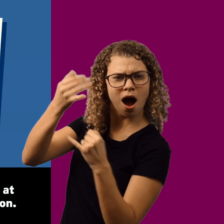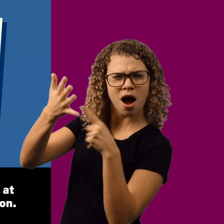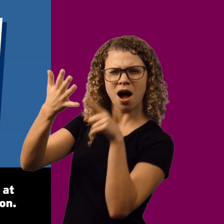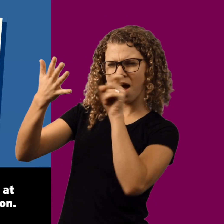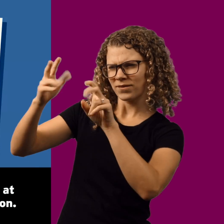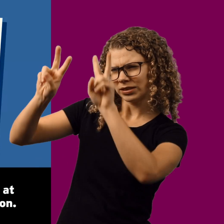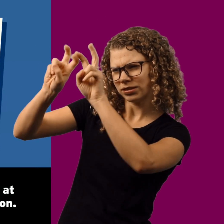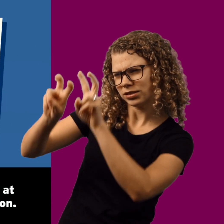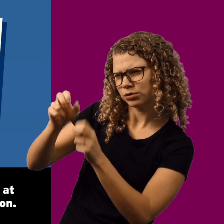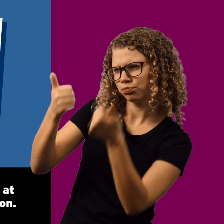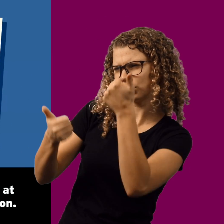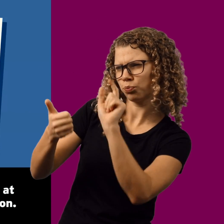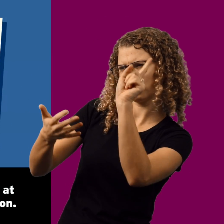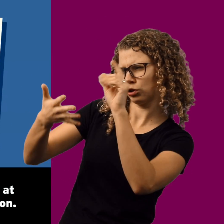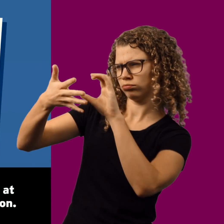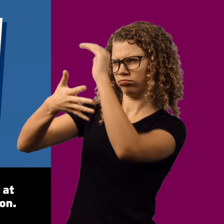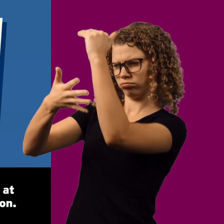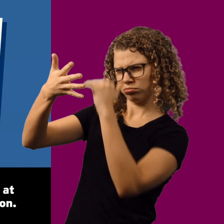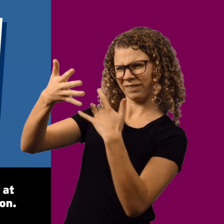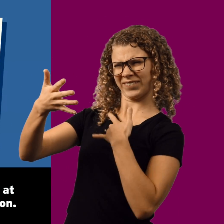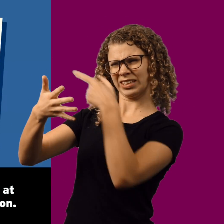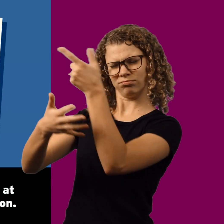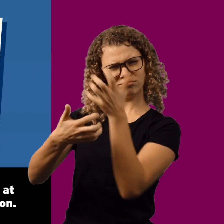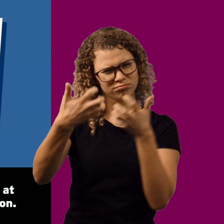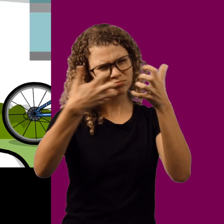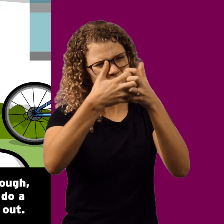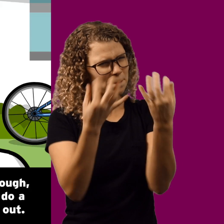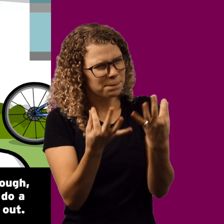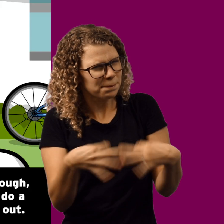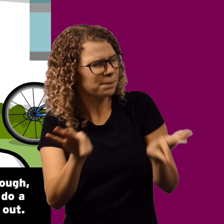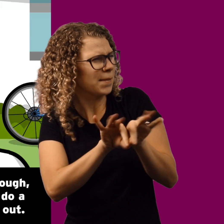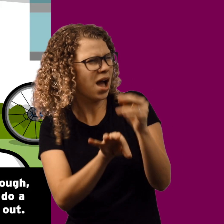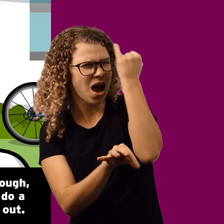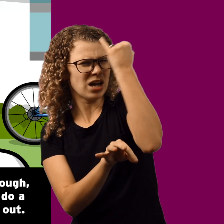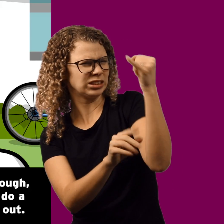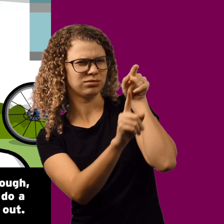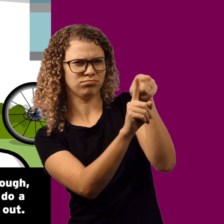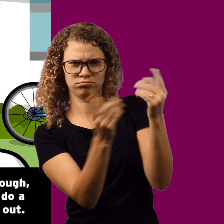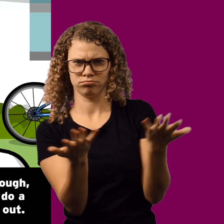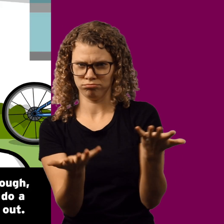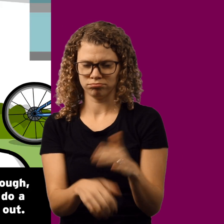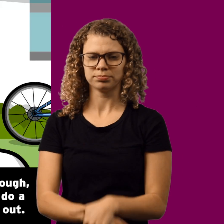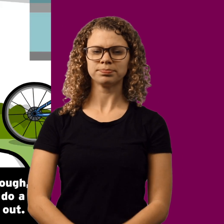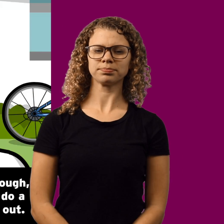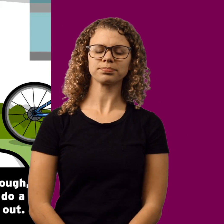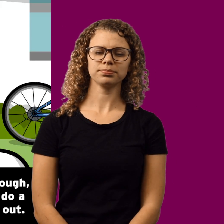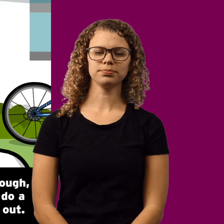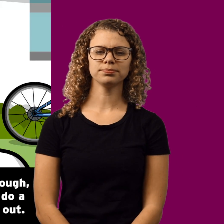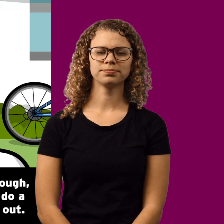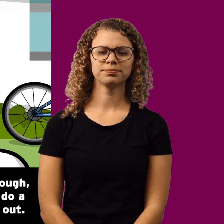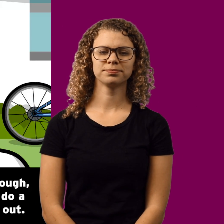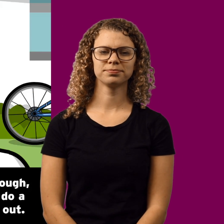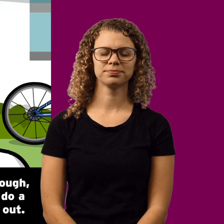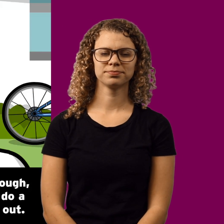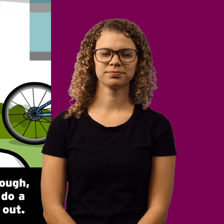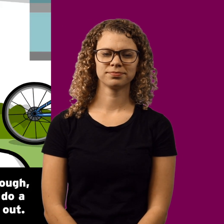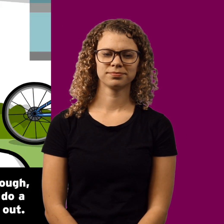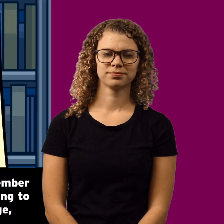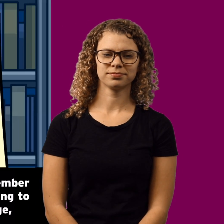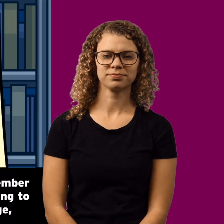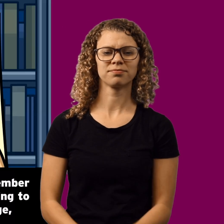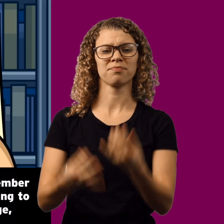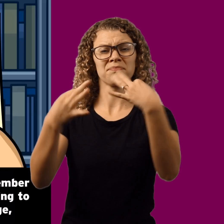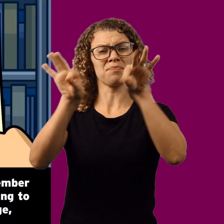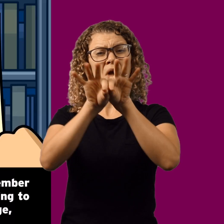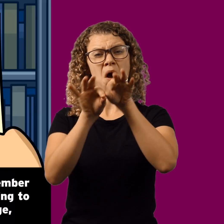or sometimes it'll come at the very end as a conclusion. It's not always that clear, though, and sometimes you have to do a little more work to figure it out.